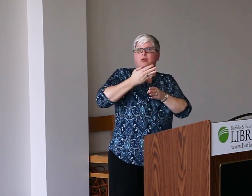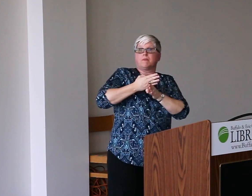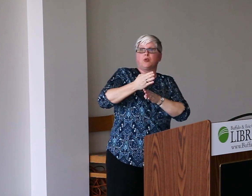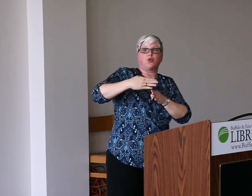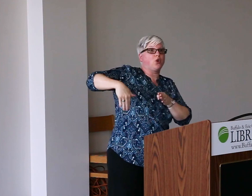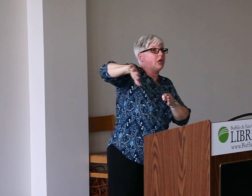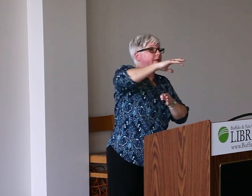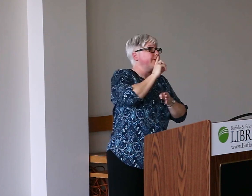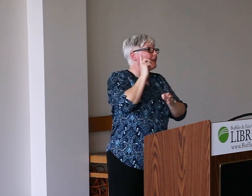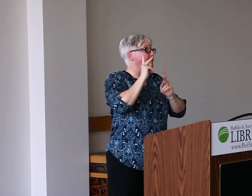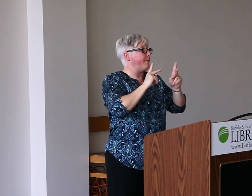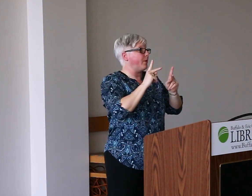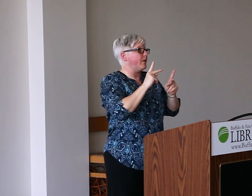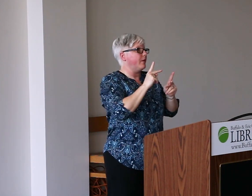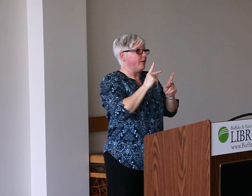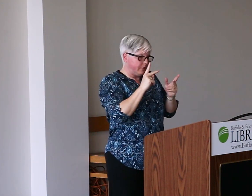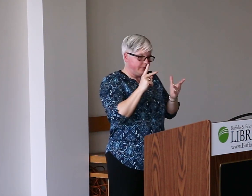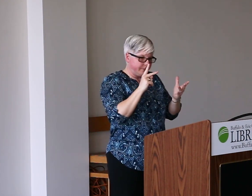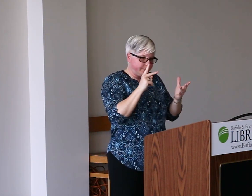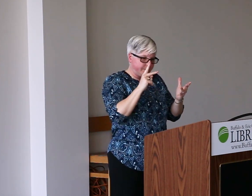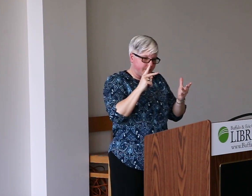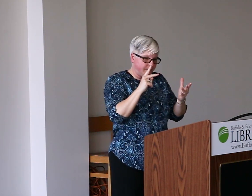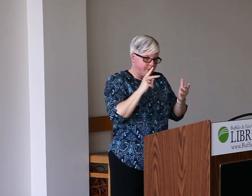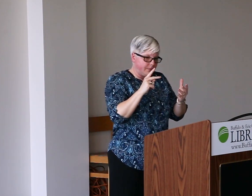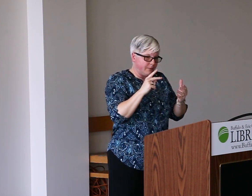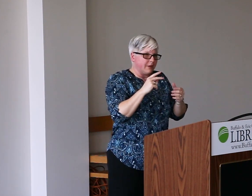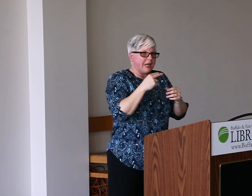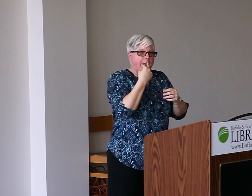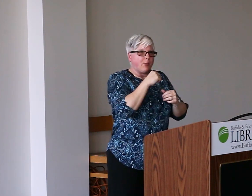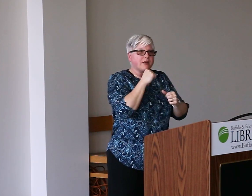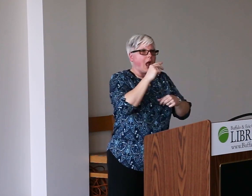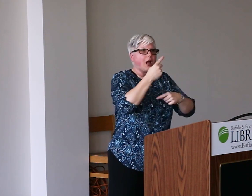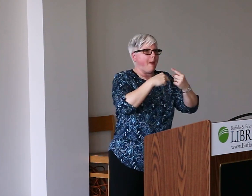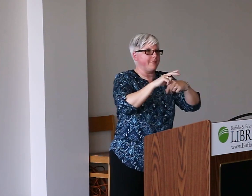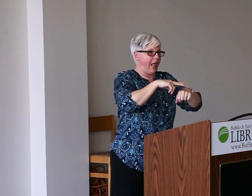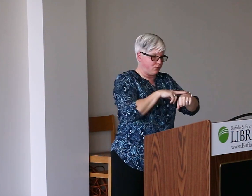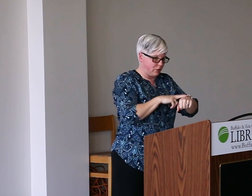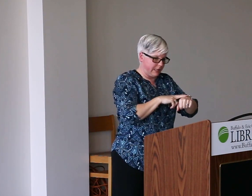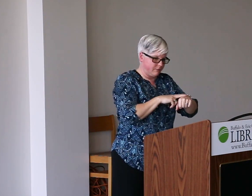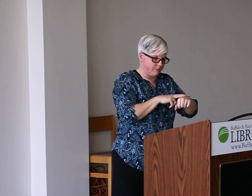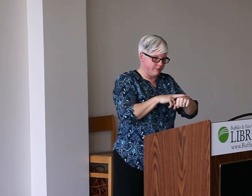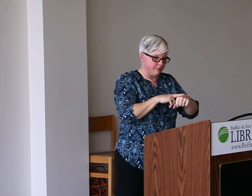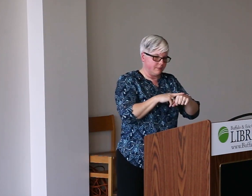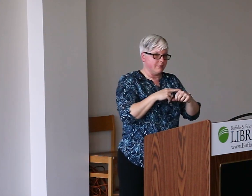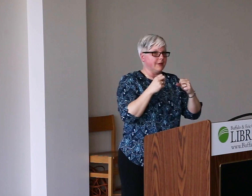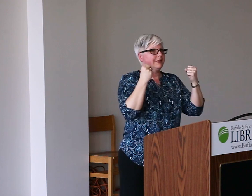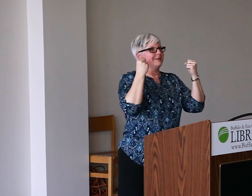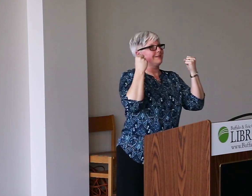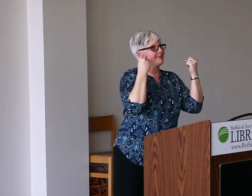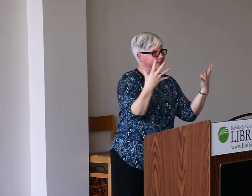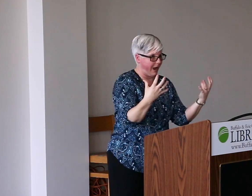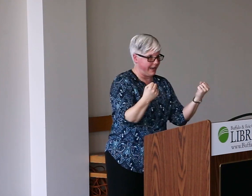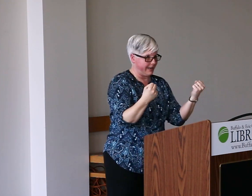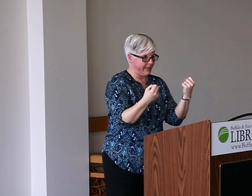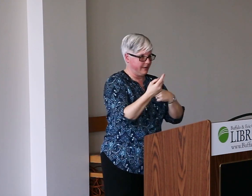sounds. And the majority of deaf people, you know, lip reading does not come